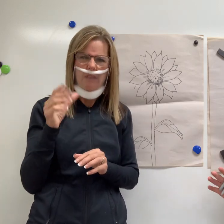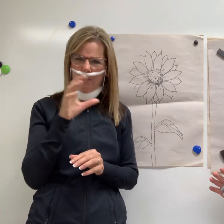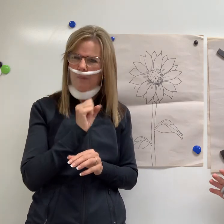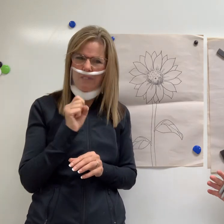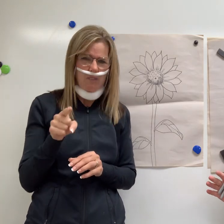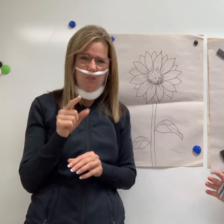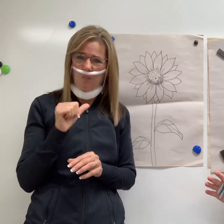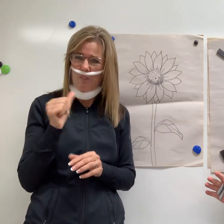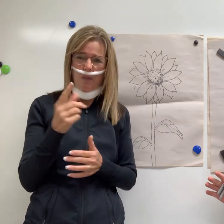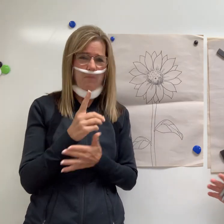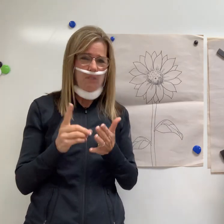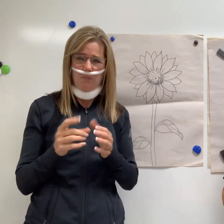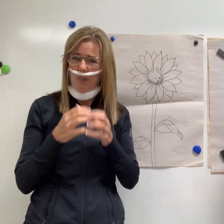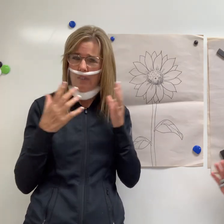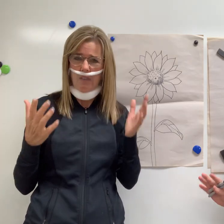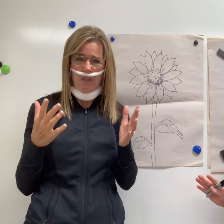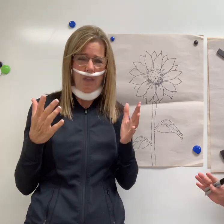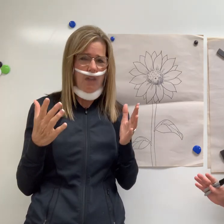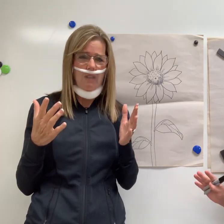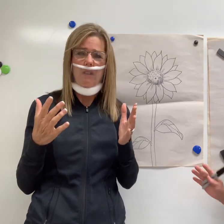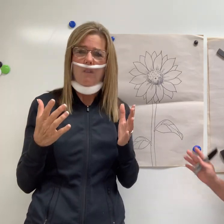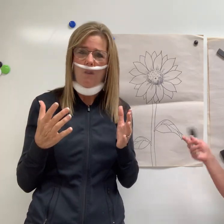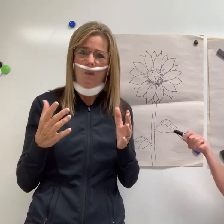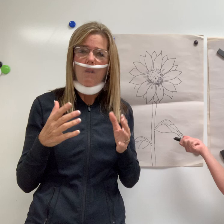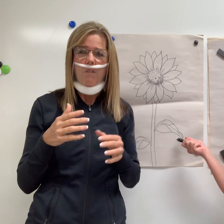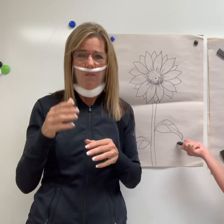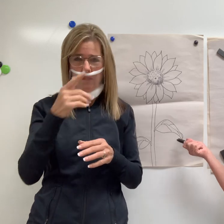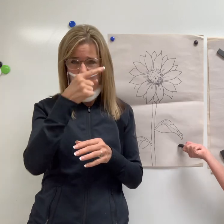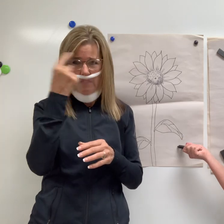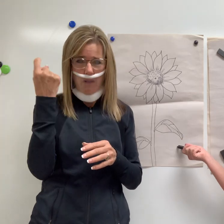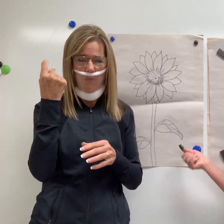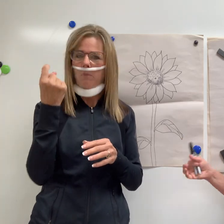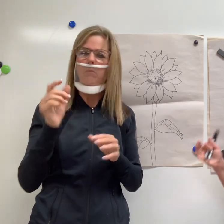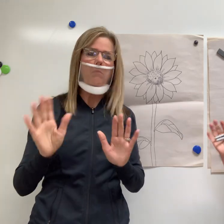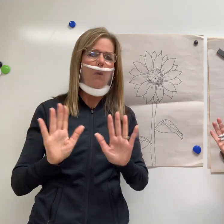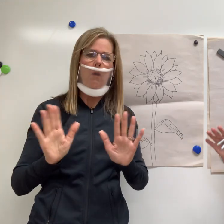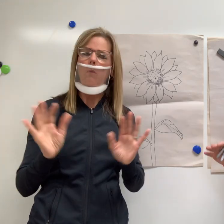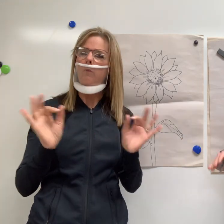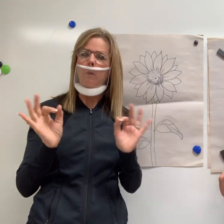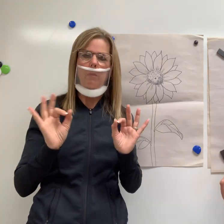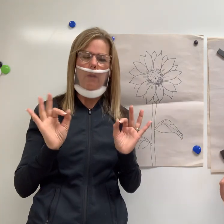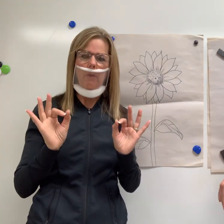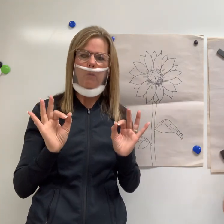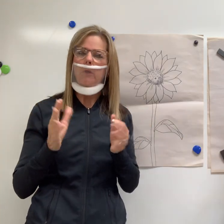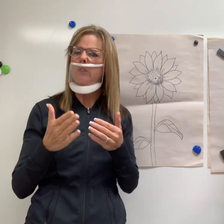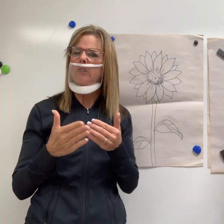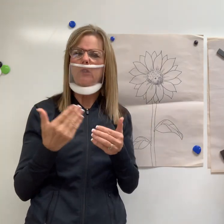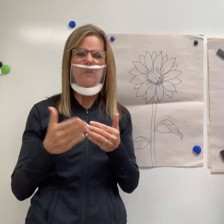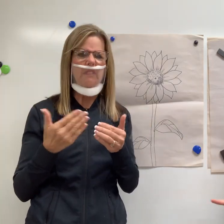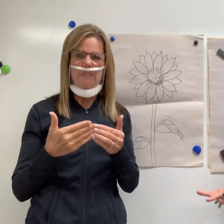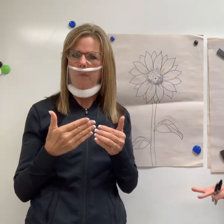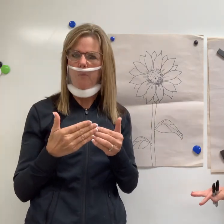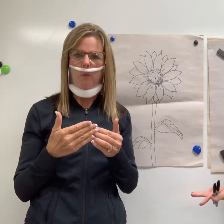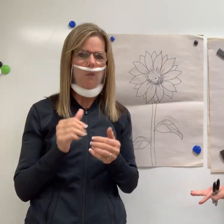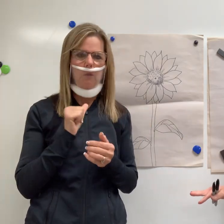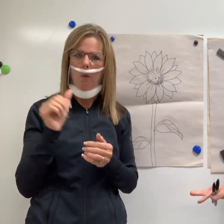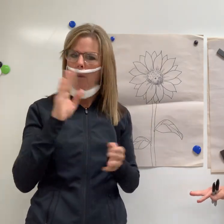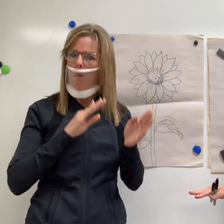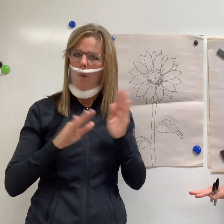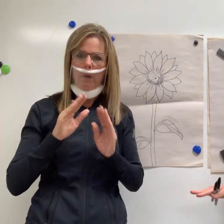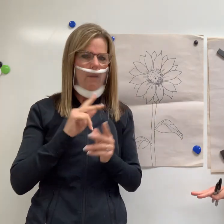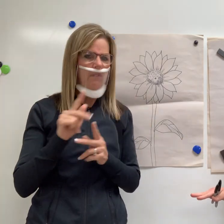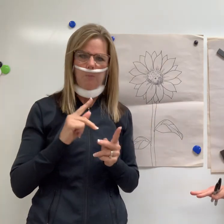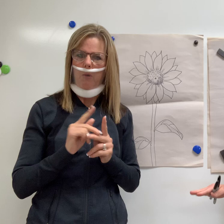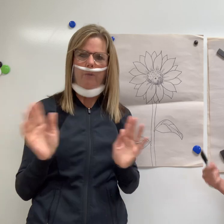haven't been drawing a lot over the summer break, that's okay. We're gonna kind of start simple, do this simple drawing. Do not worry if it's